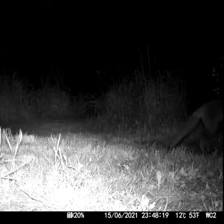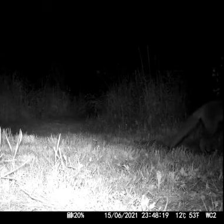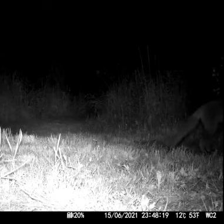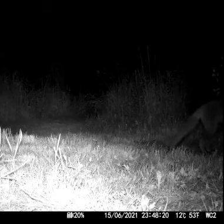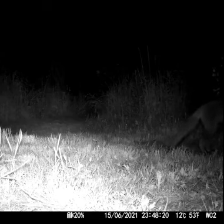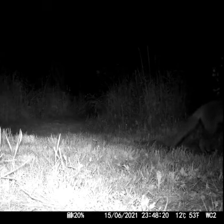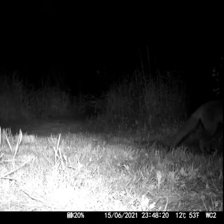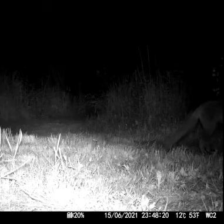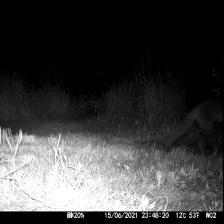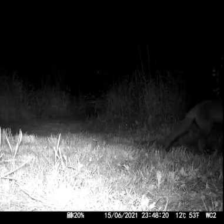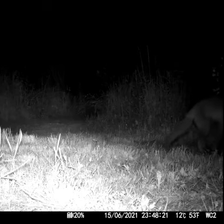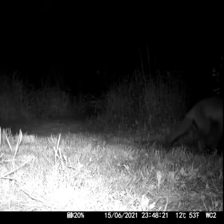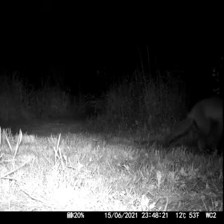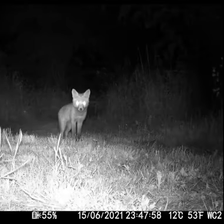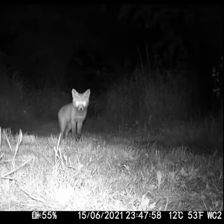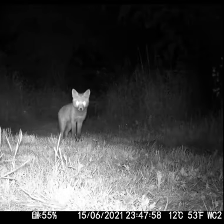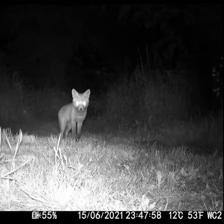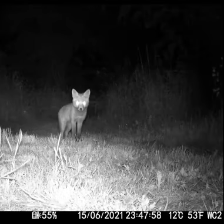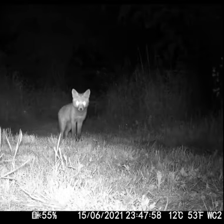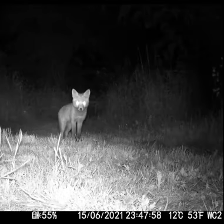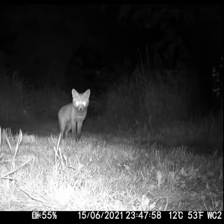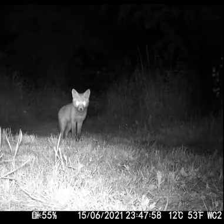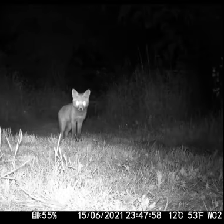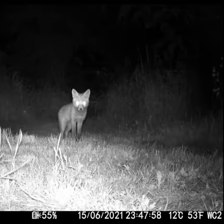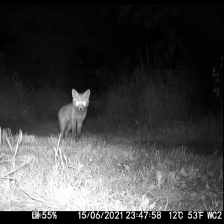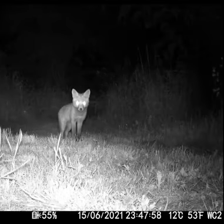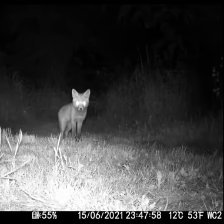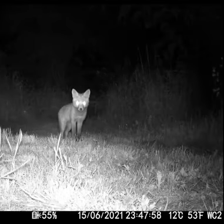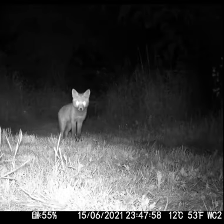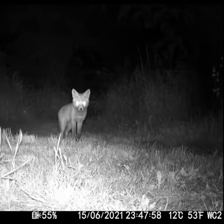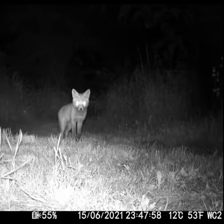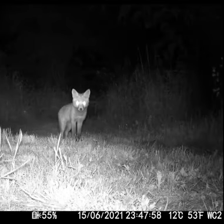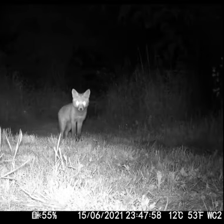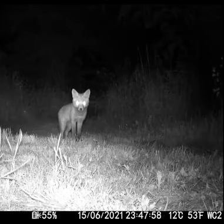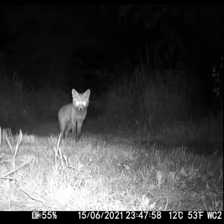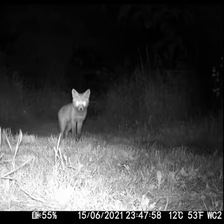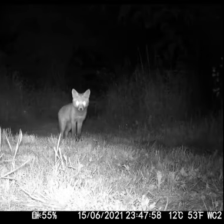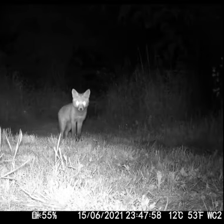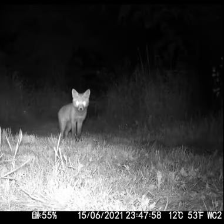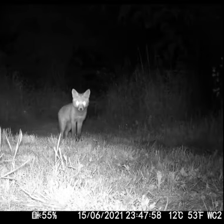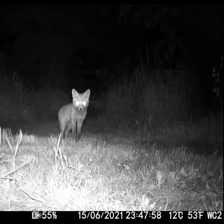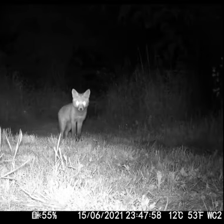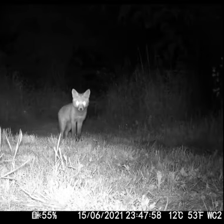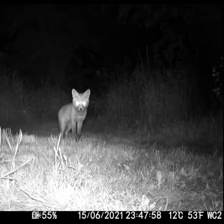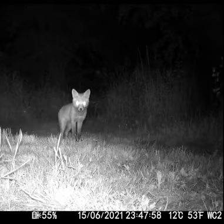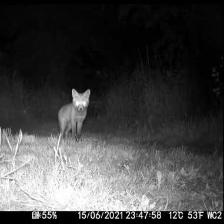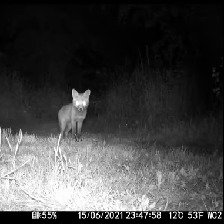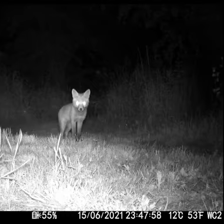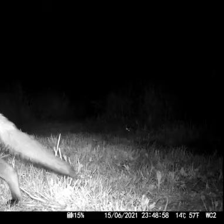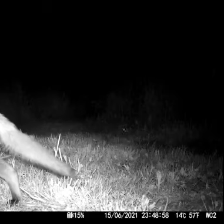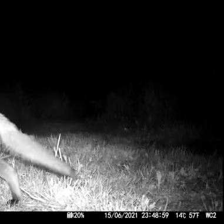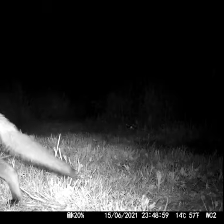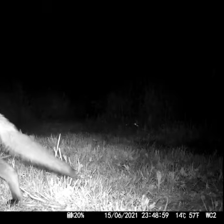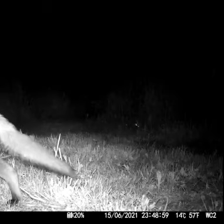more a young cub, this year's cub. So we've got lots of photographs of our foxes here at Heathlands. Pausing for the cameras as well.